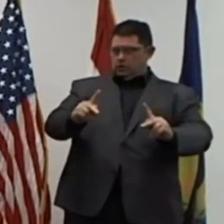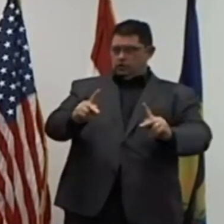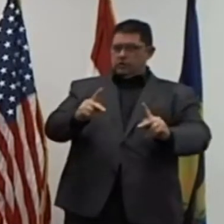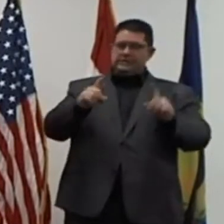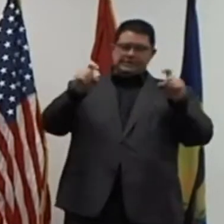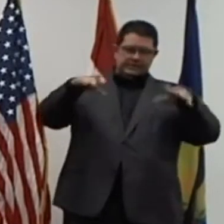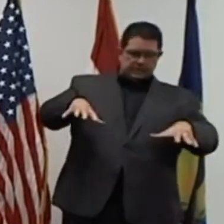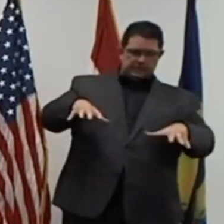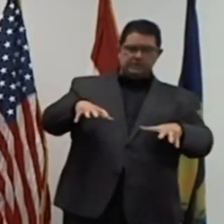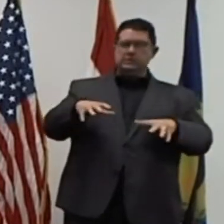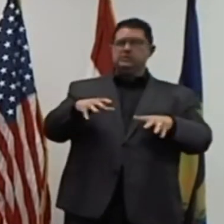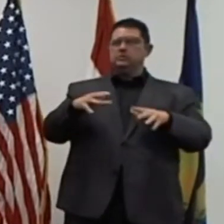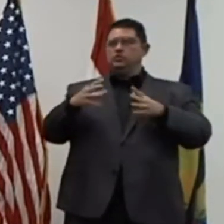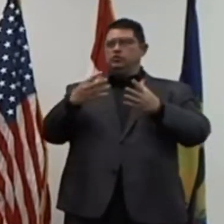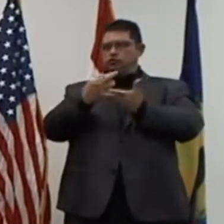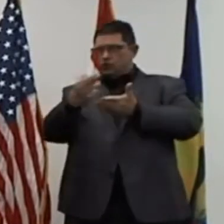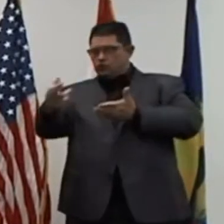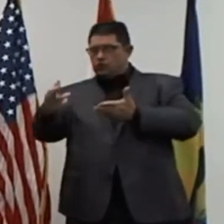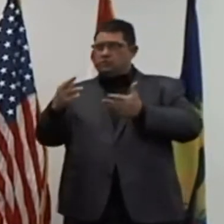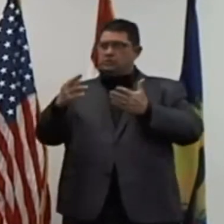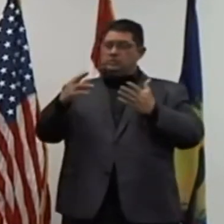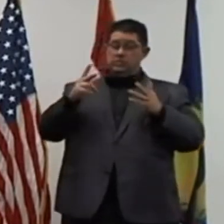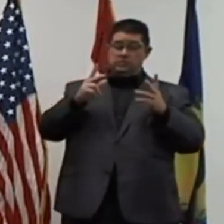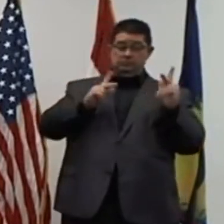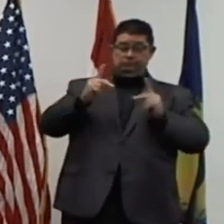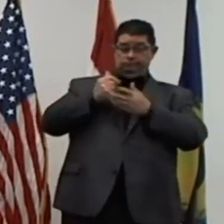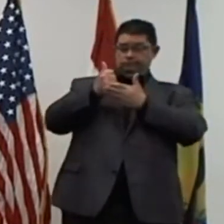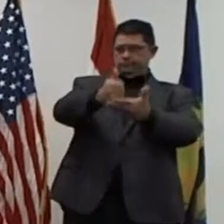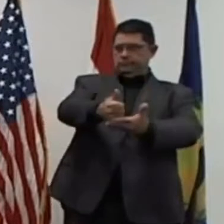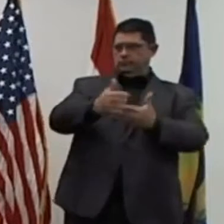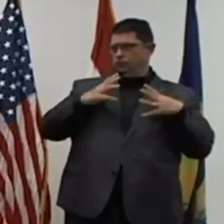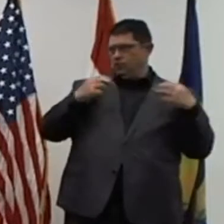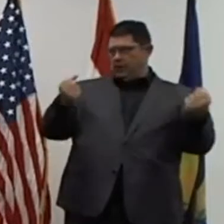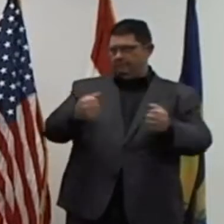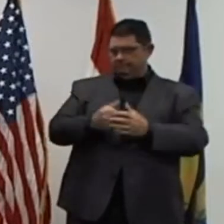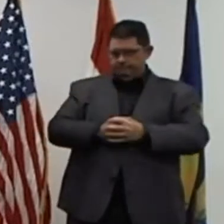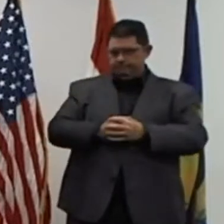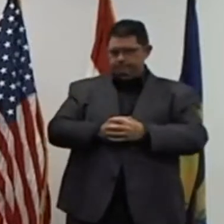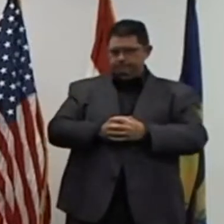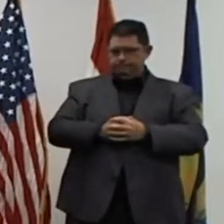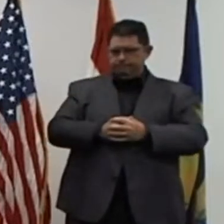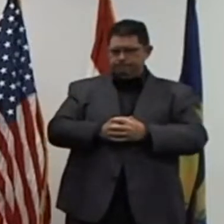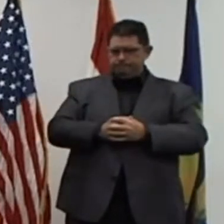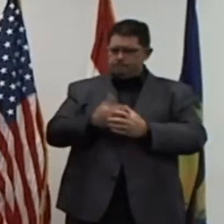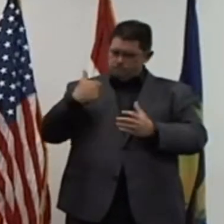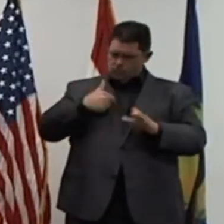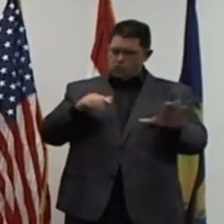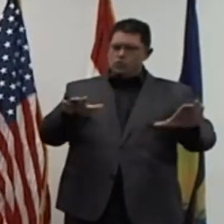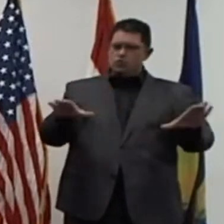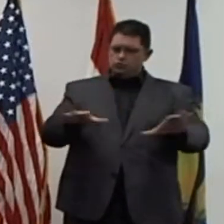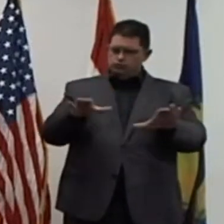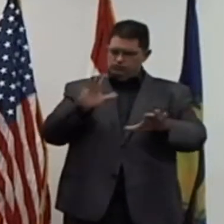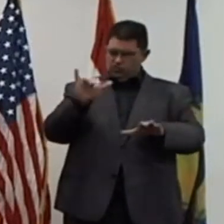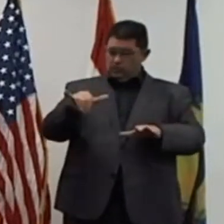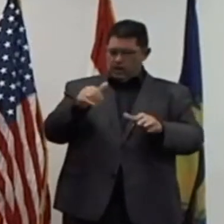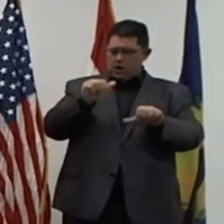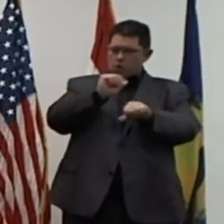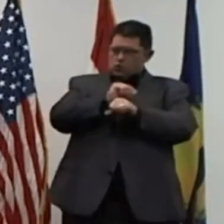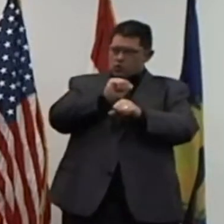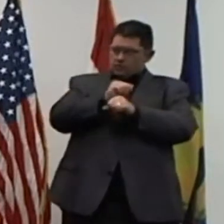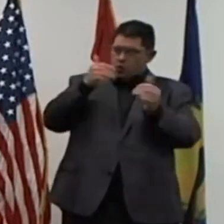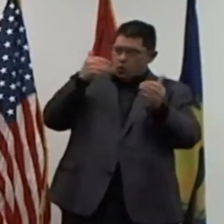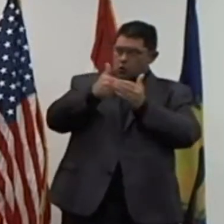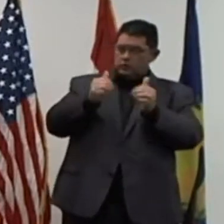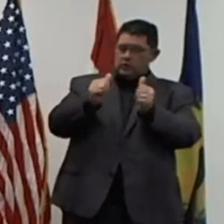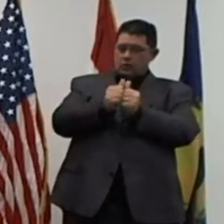and humanitarian relief. And we will continue to do that. We're working very closely with our faith-based